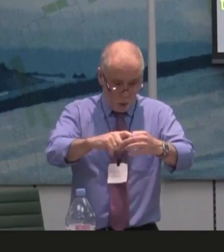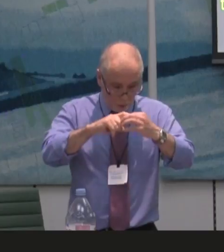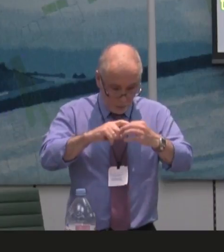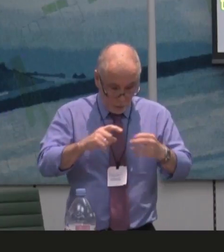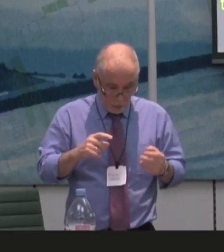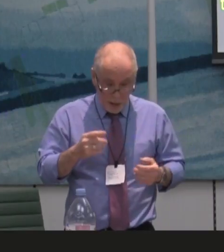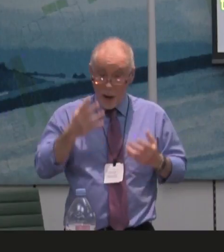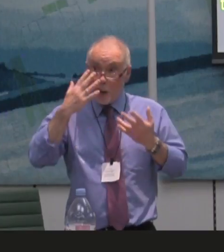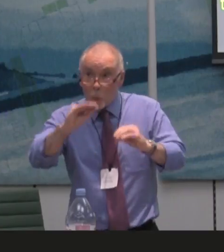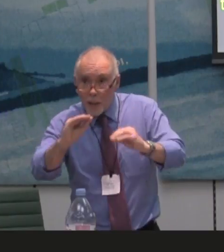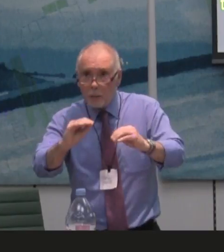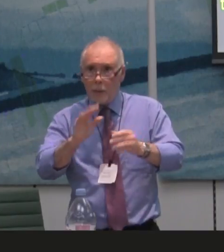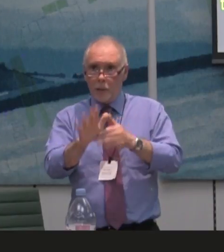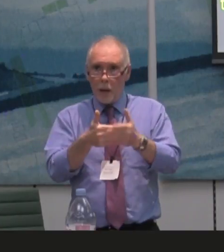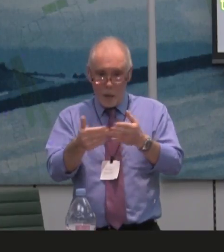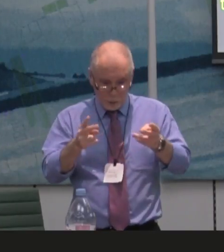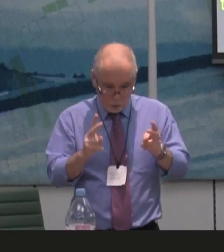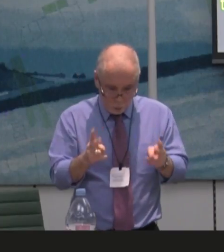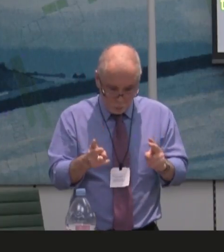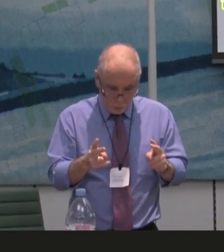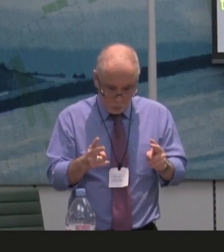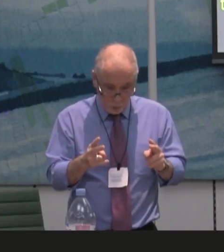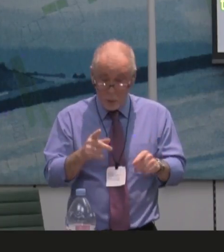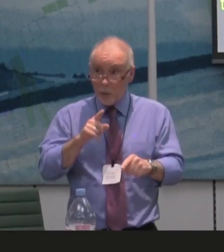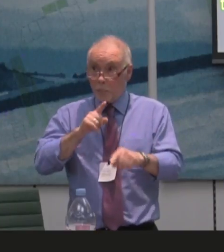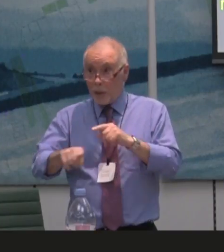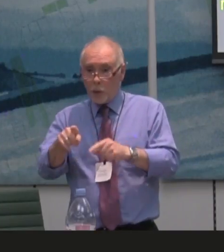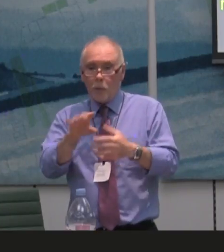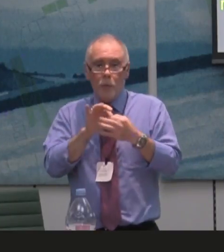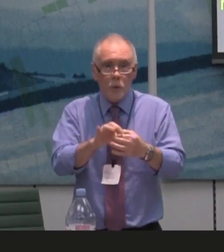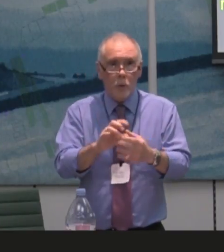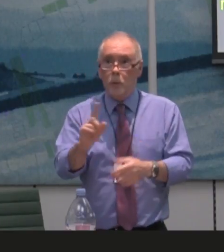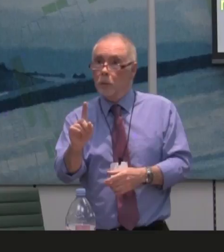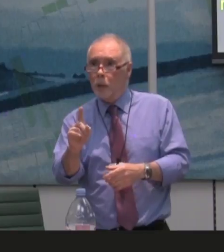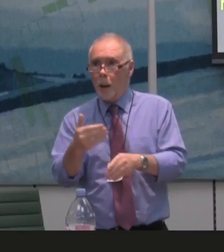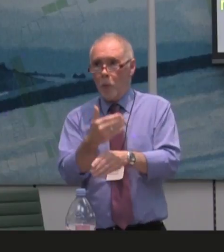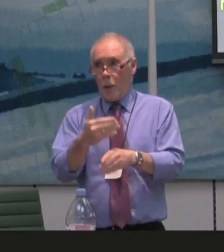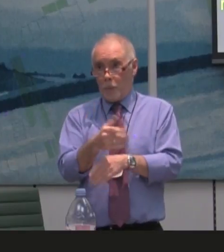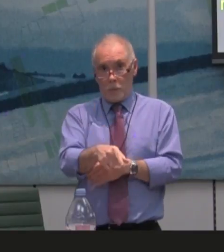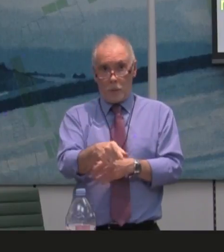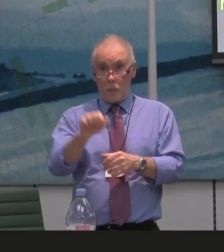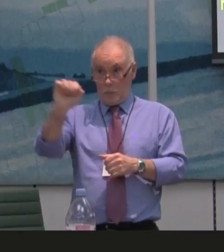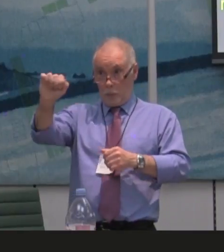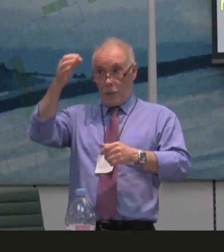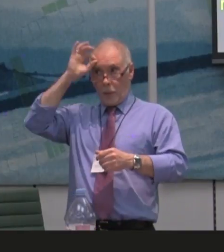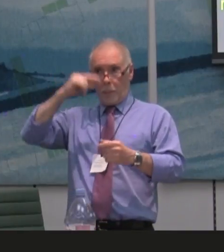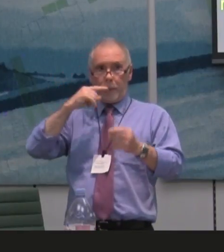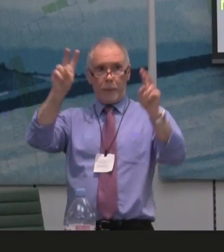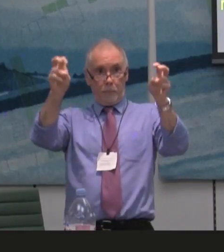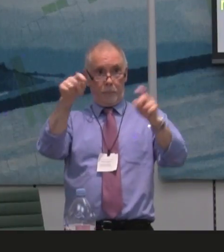that there is not enough availability of highly qualified sign language interpreters